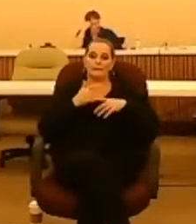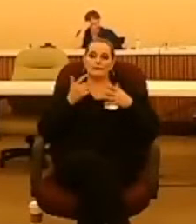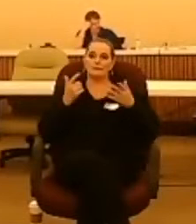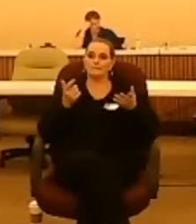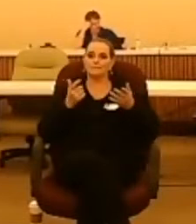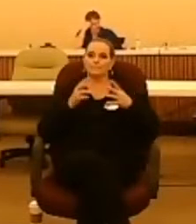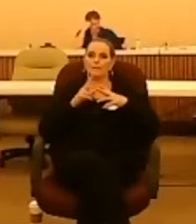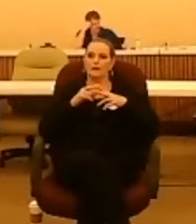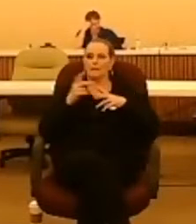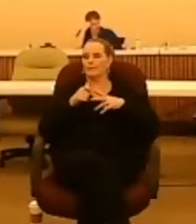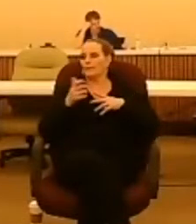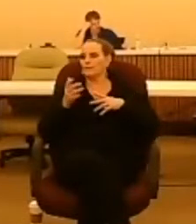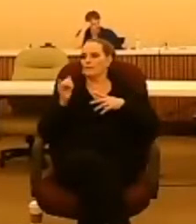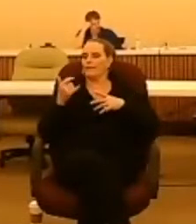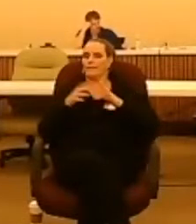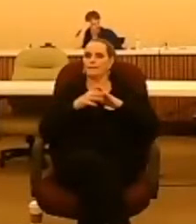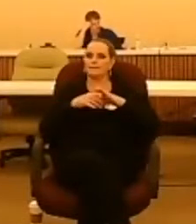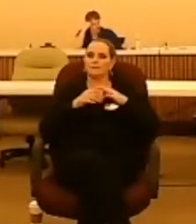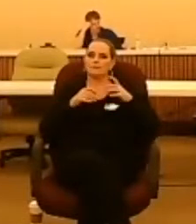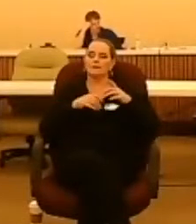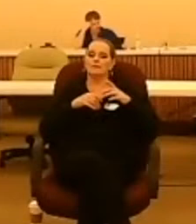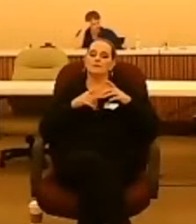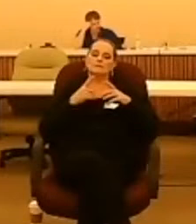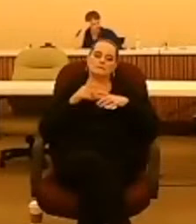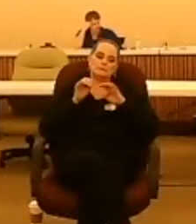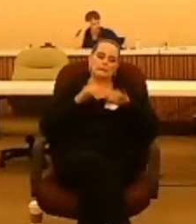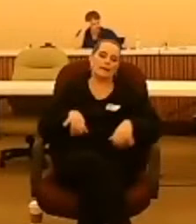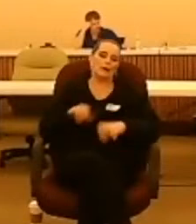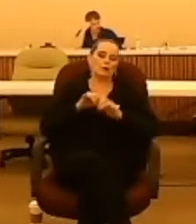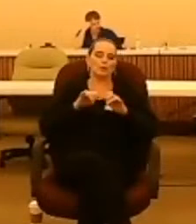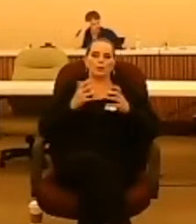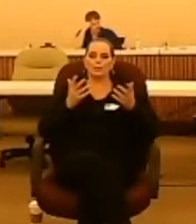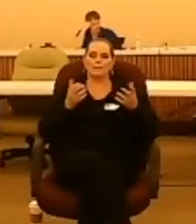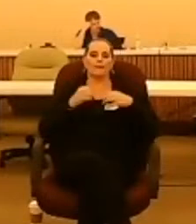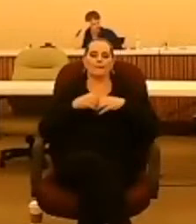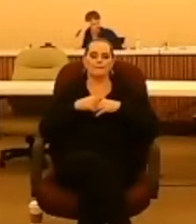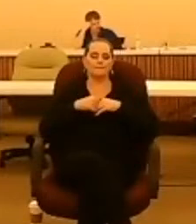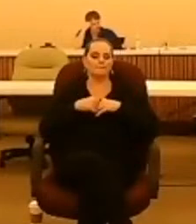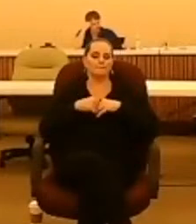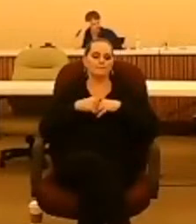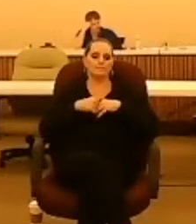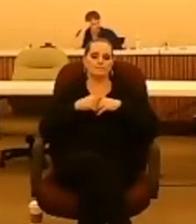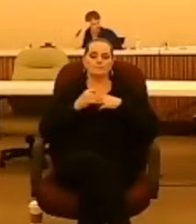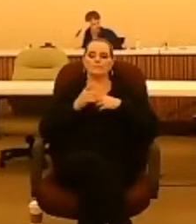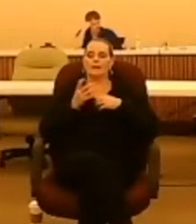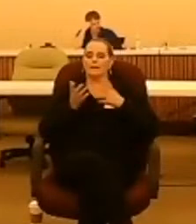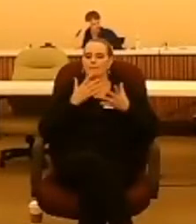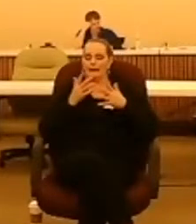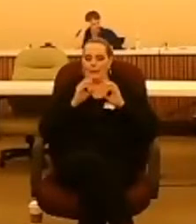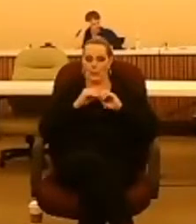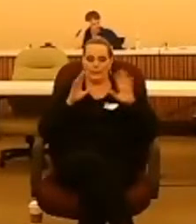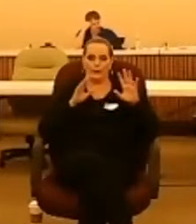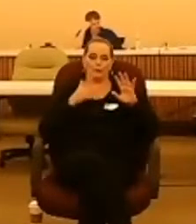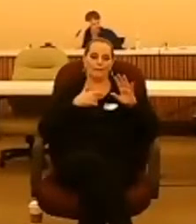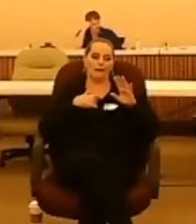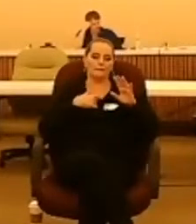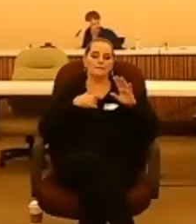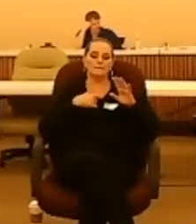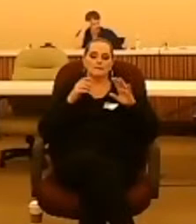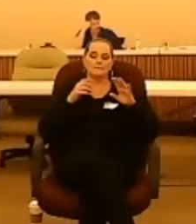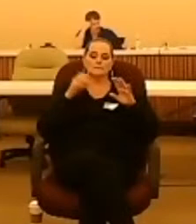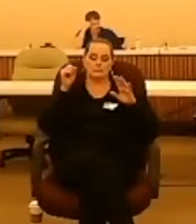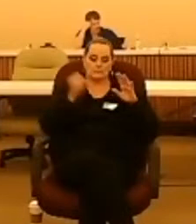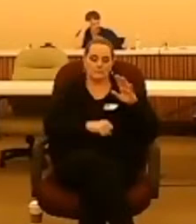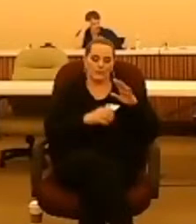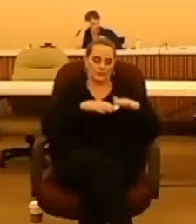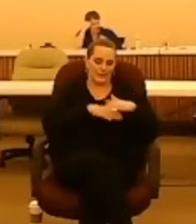couple others, like I said, fairly standard things. we make it clear that the southern entrance cannot